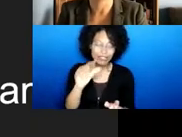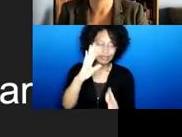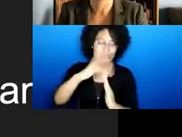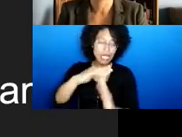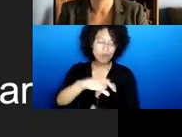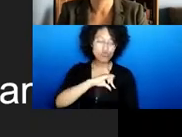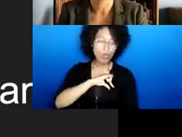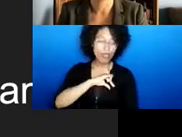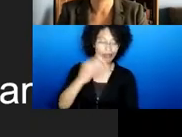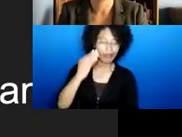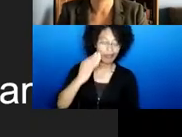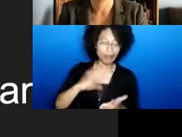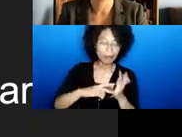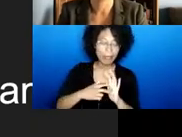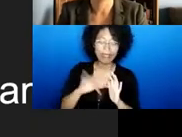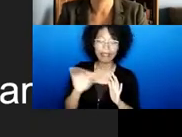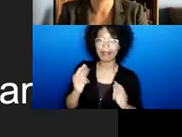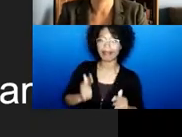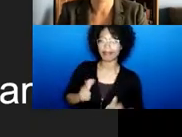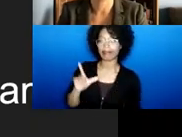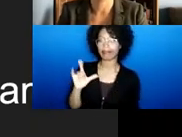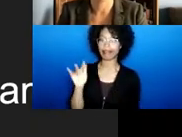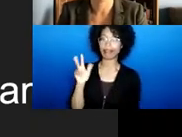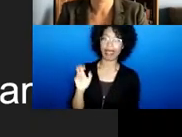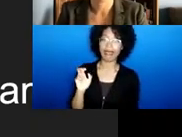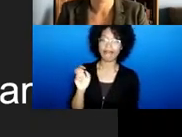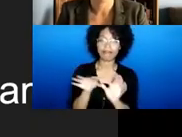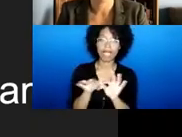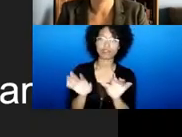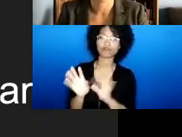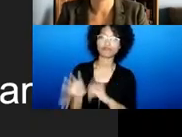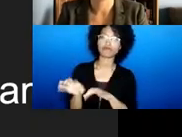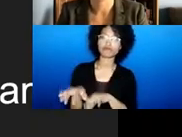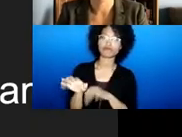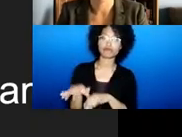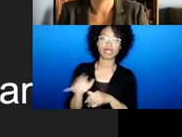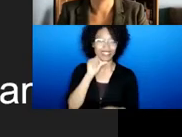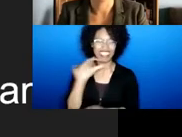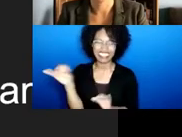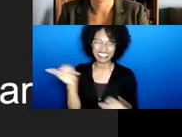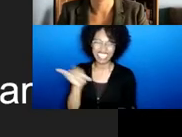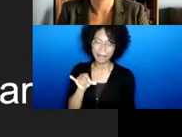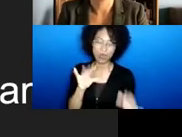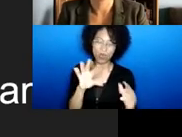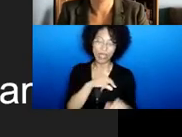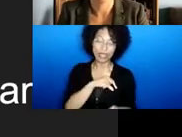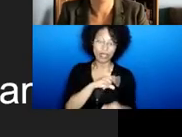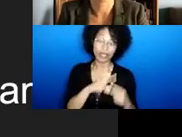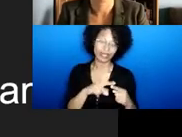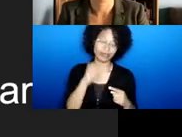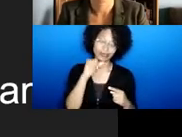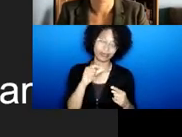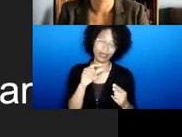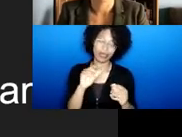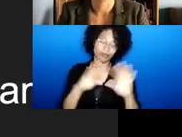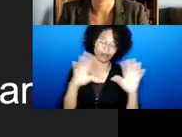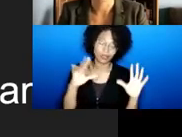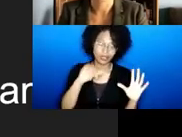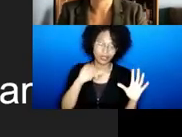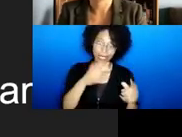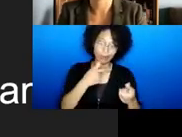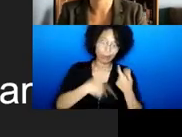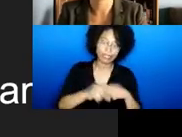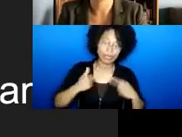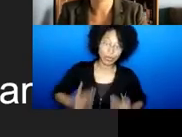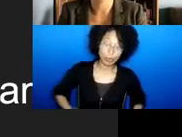a live captioner, and certainly not interpreting. So